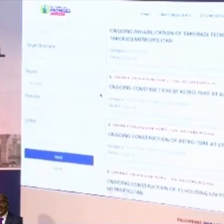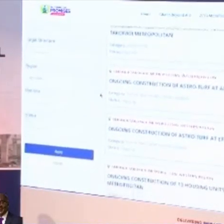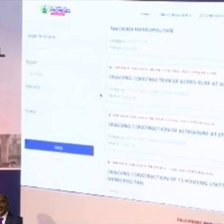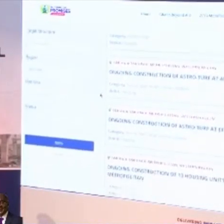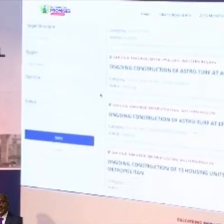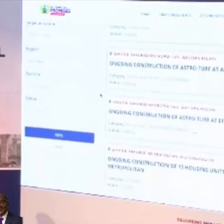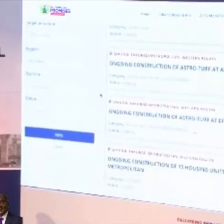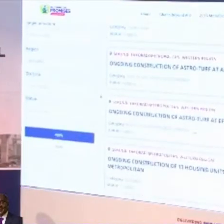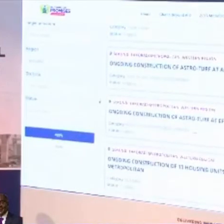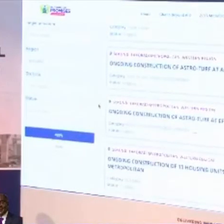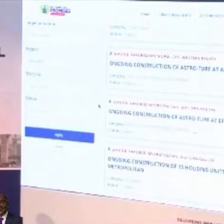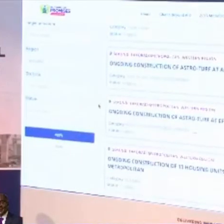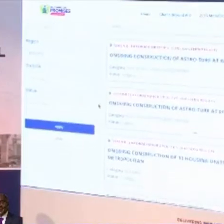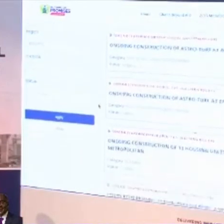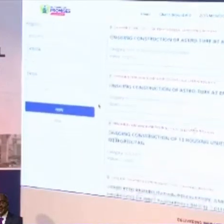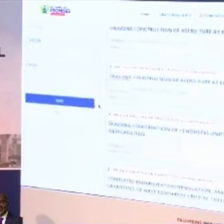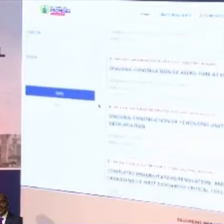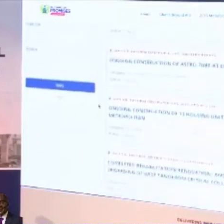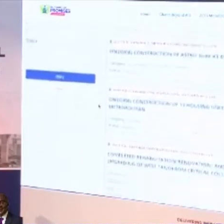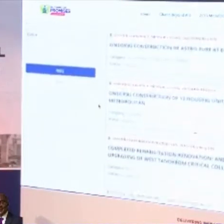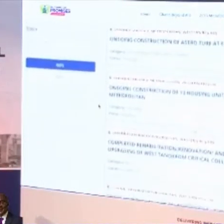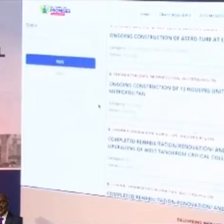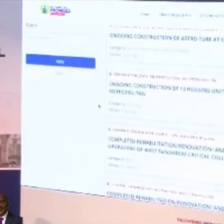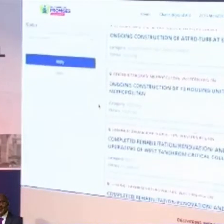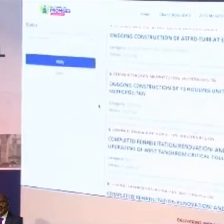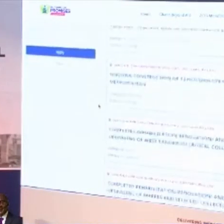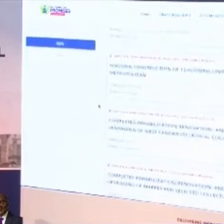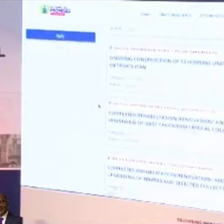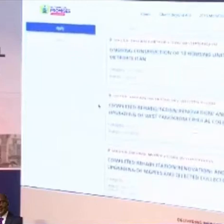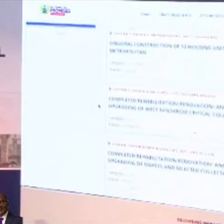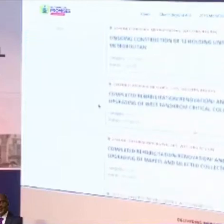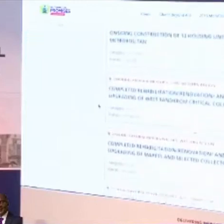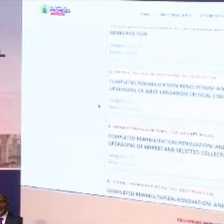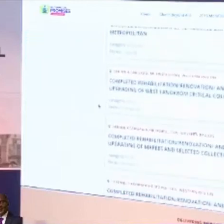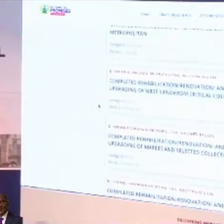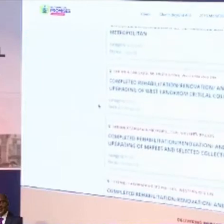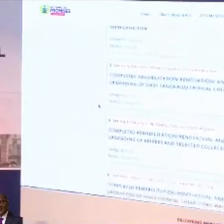You have a lot of projects. Keep going down.